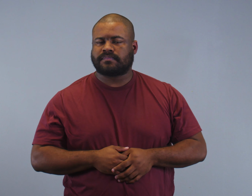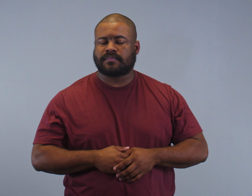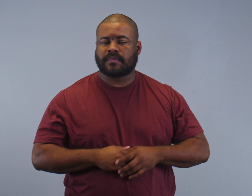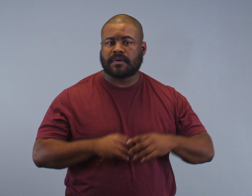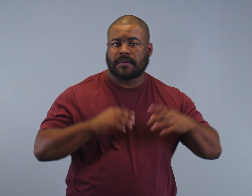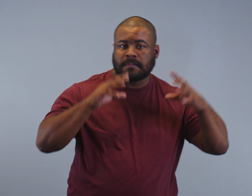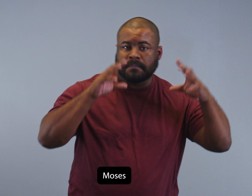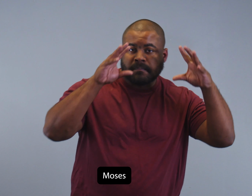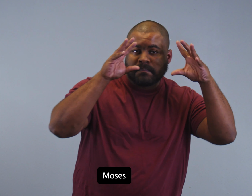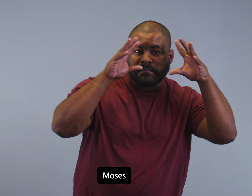Moses.